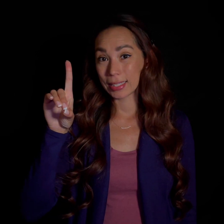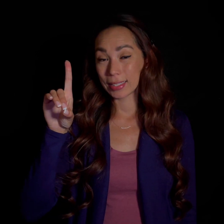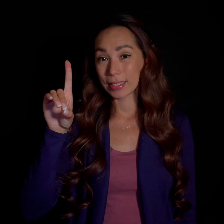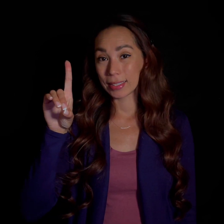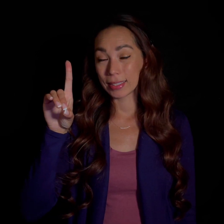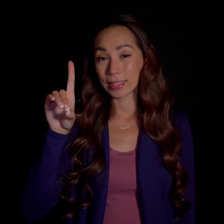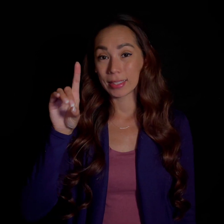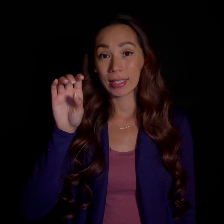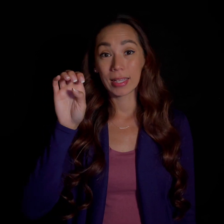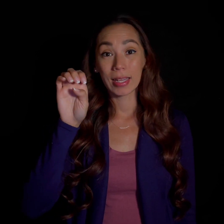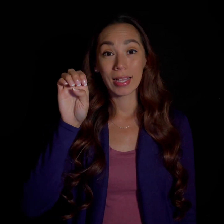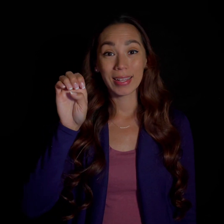D,